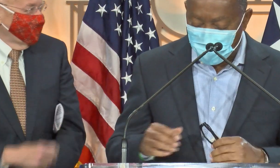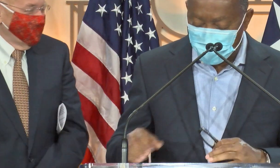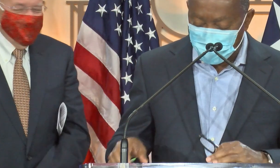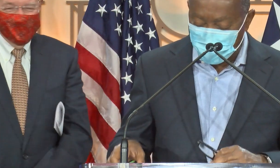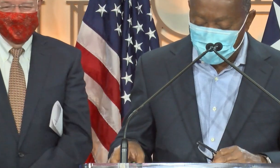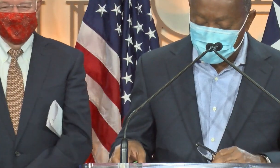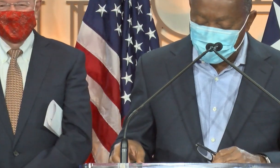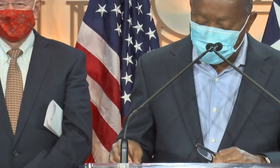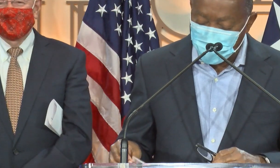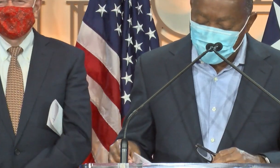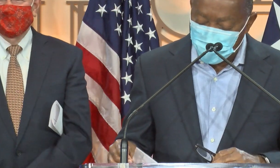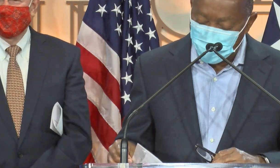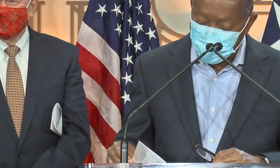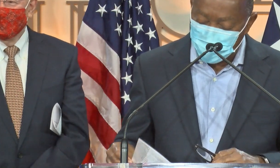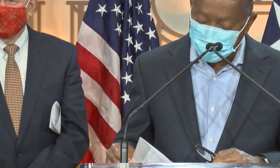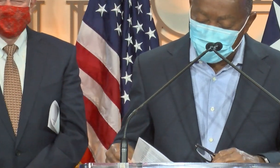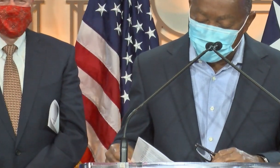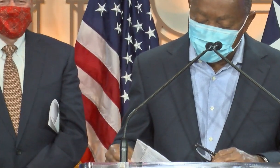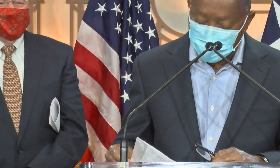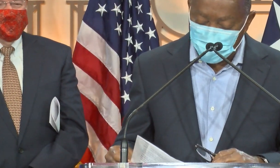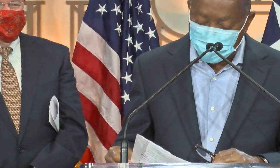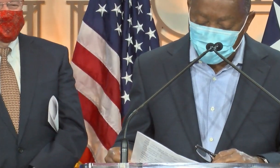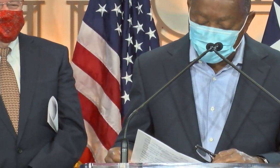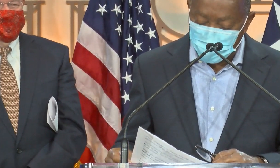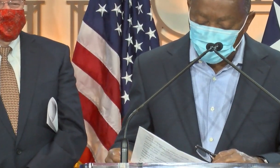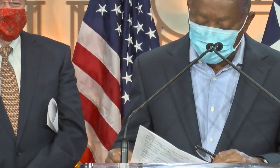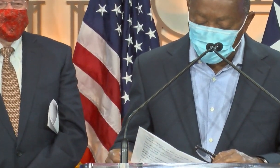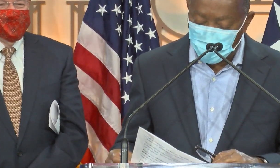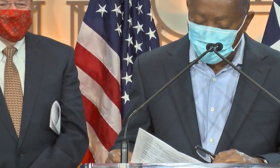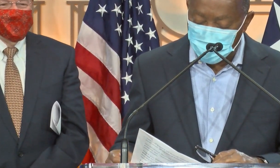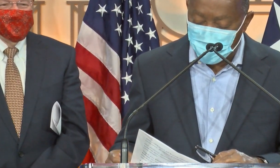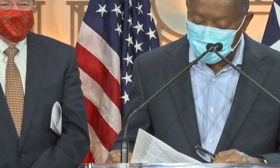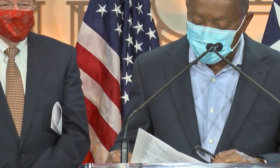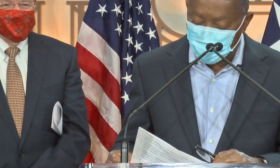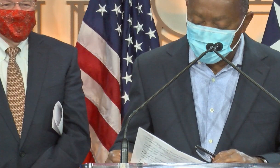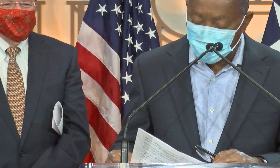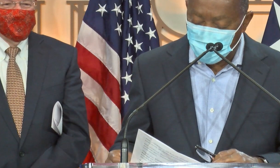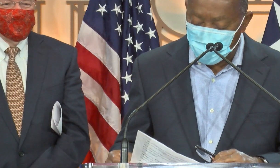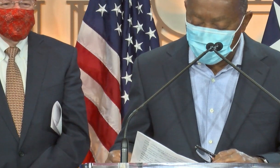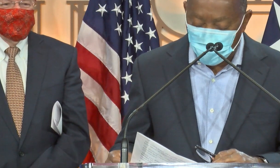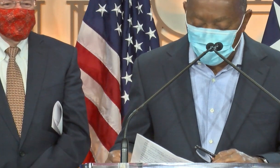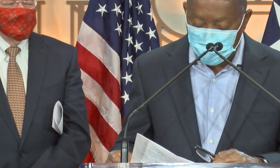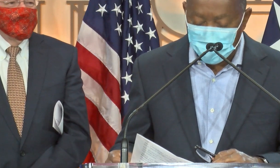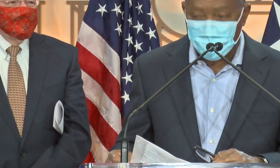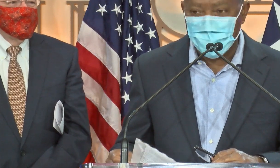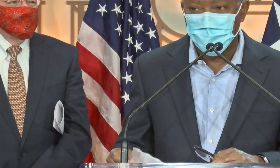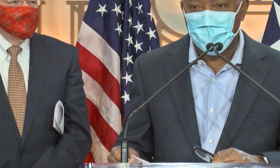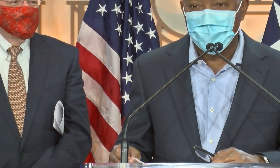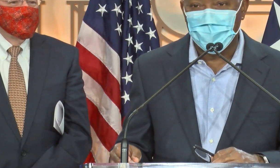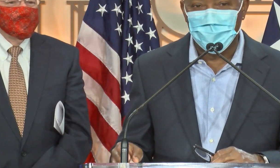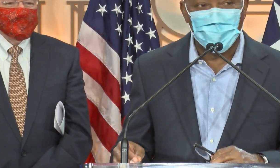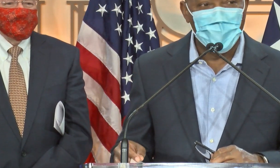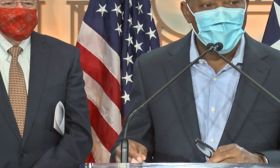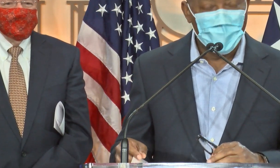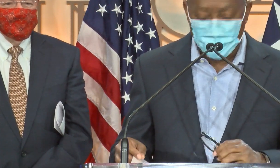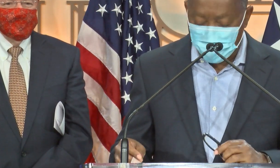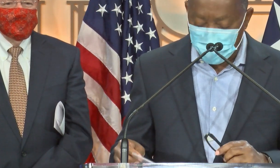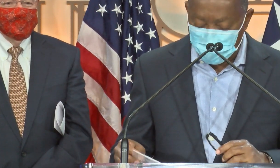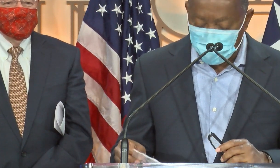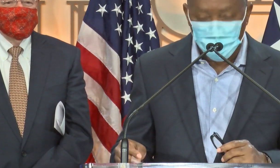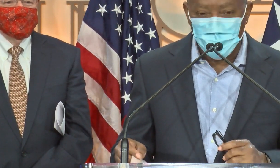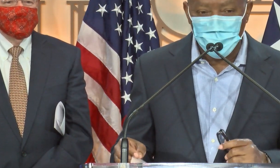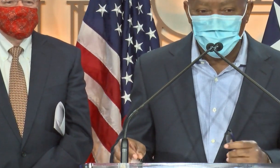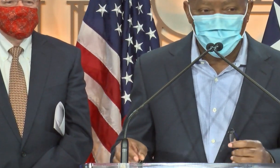The Reliant Lights Mayor's Holiday Spectacular will be reimagined due to the current COVID-19 pandemic.